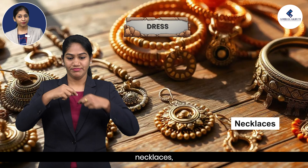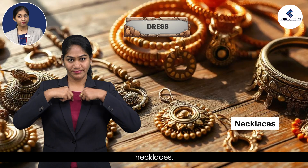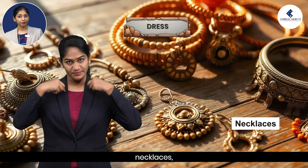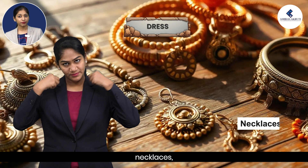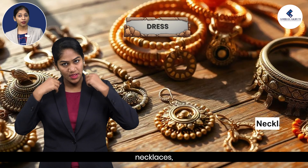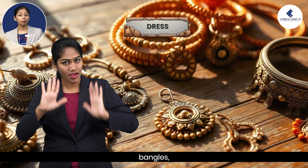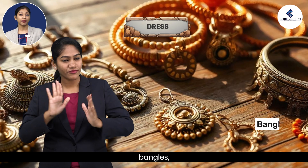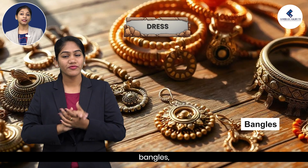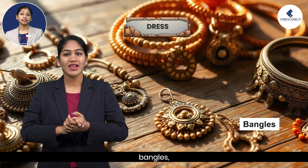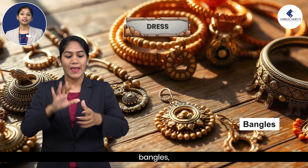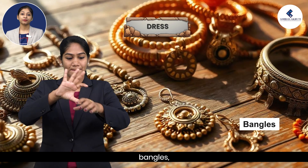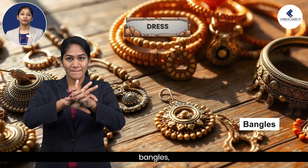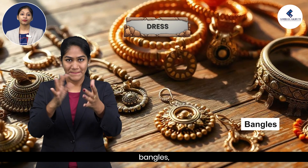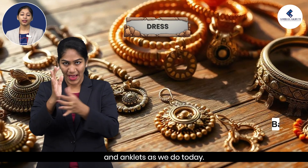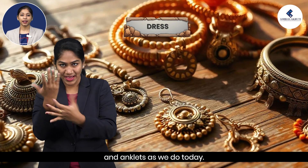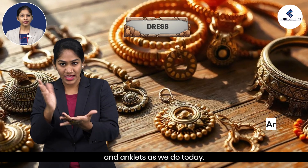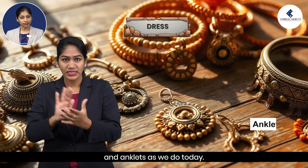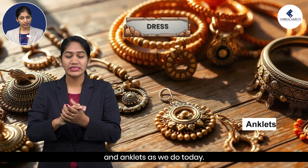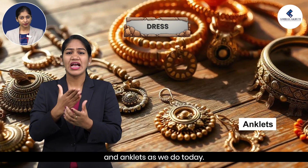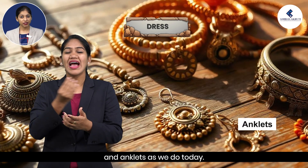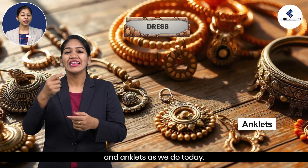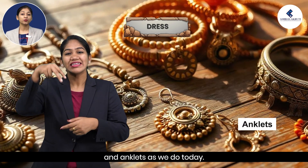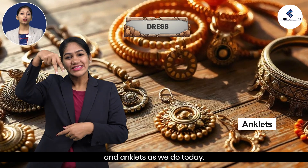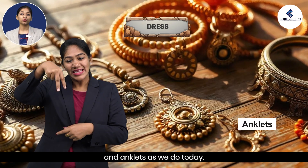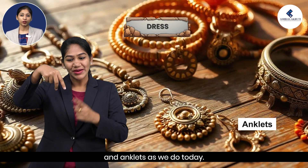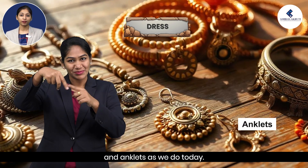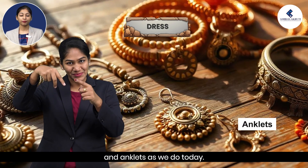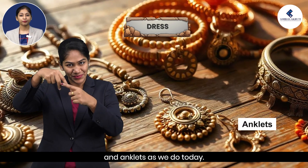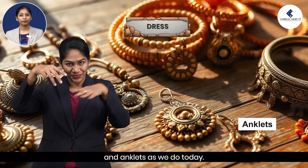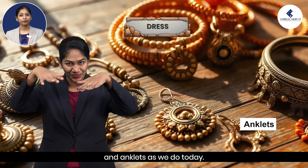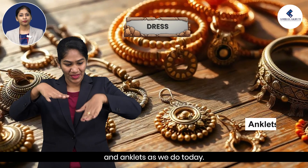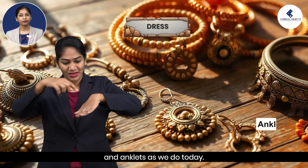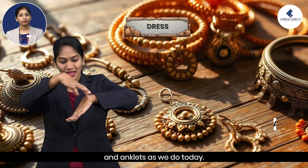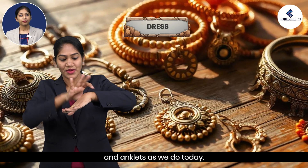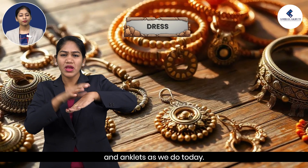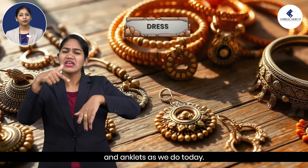necklaces, bangles, and anklets as we do today.